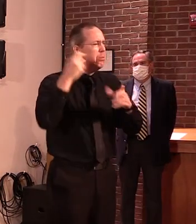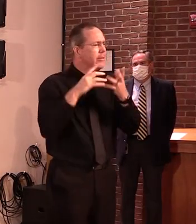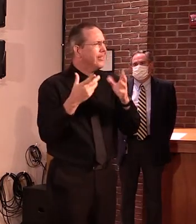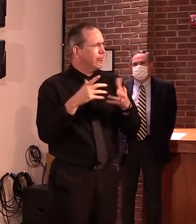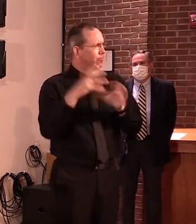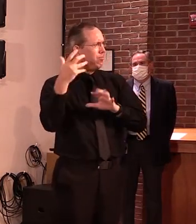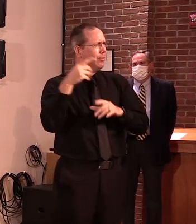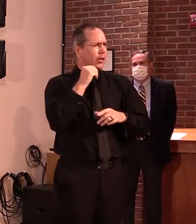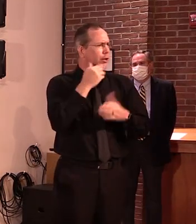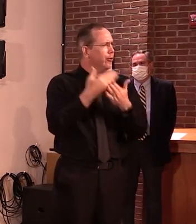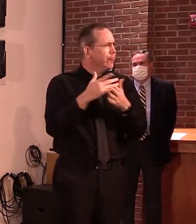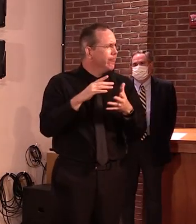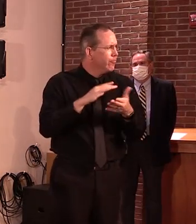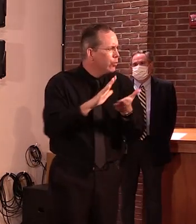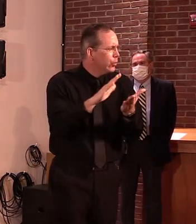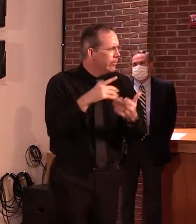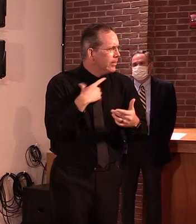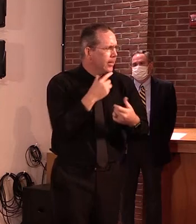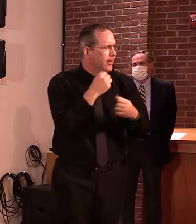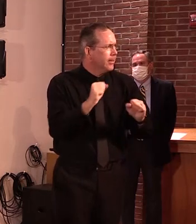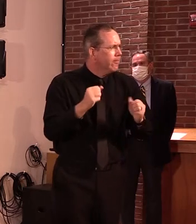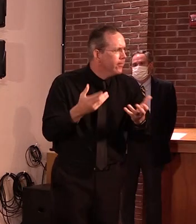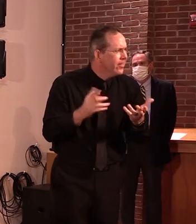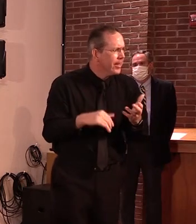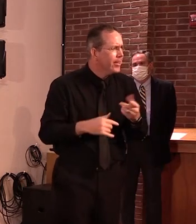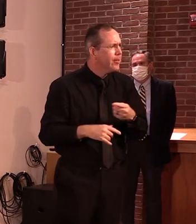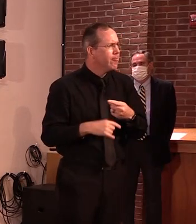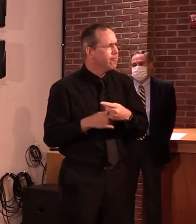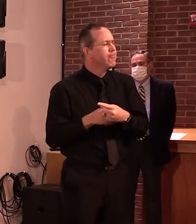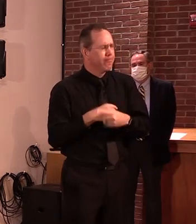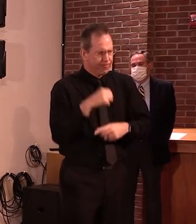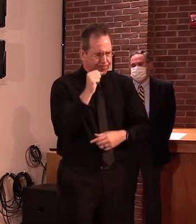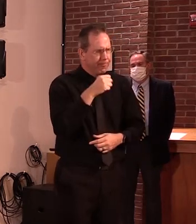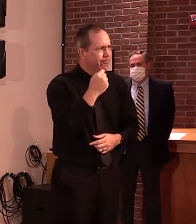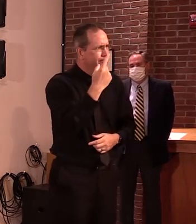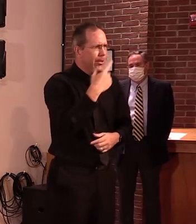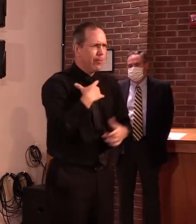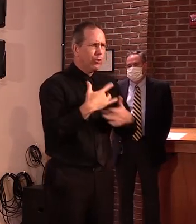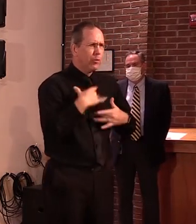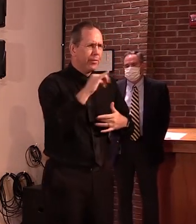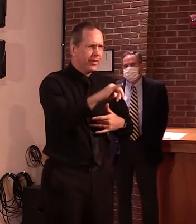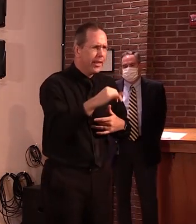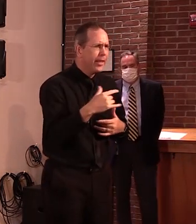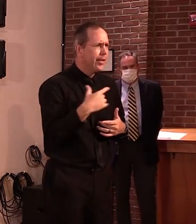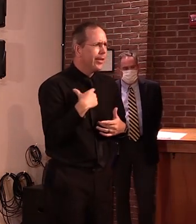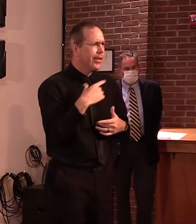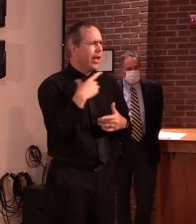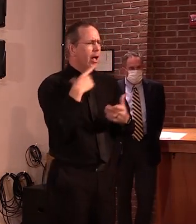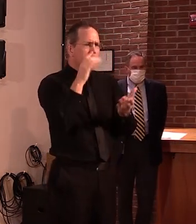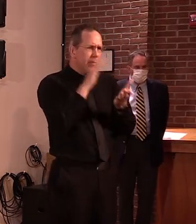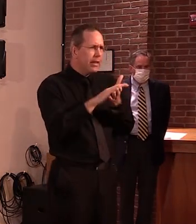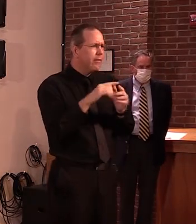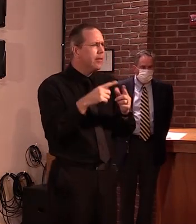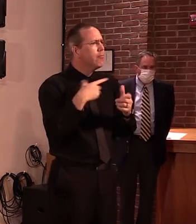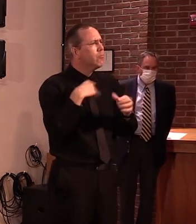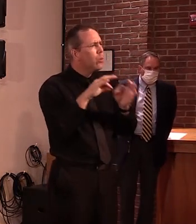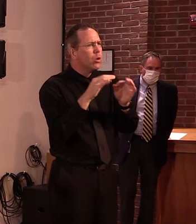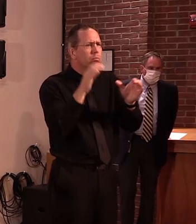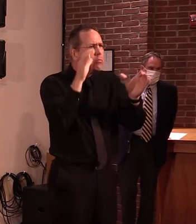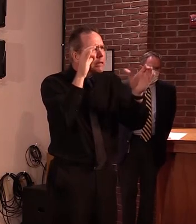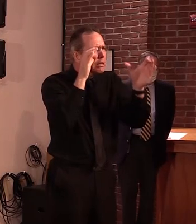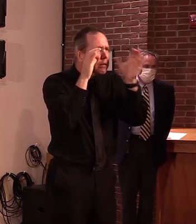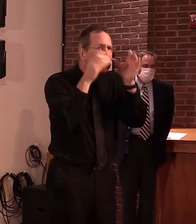is on center stage, which it should be. So we should listen to that at this point in time.